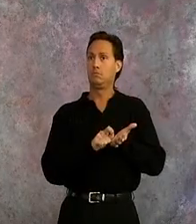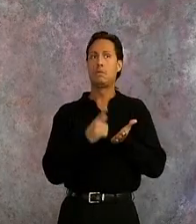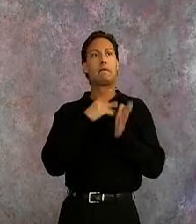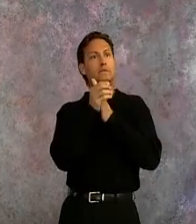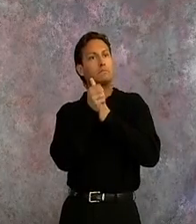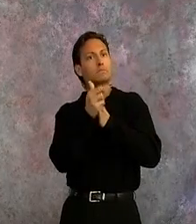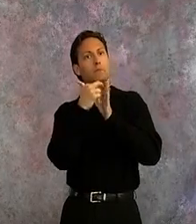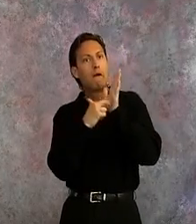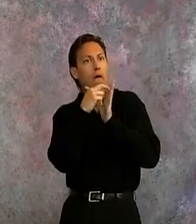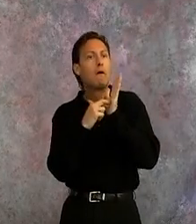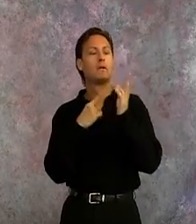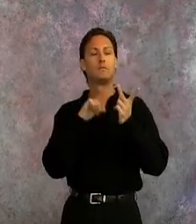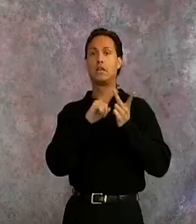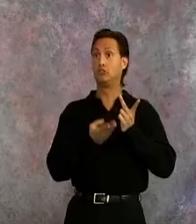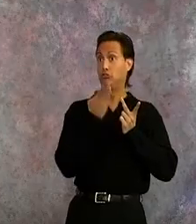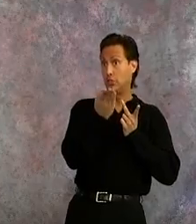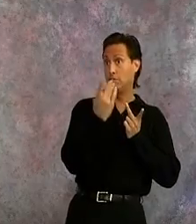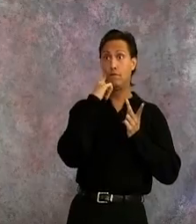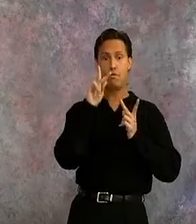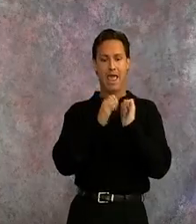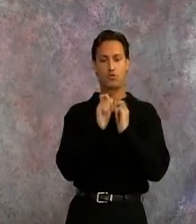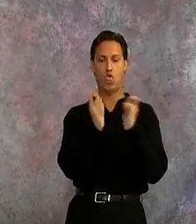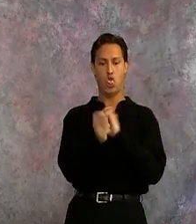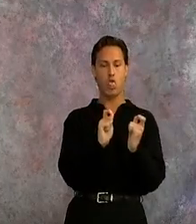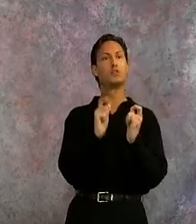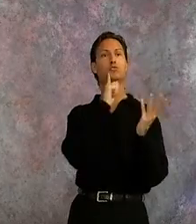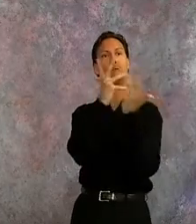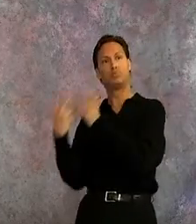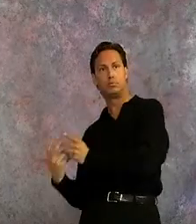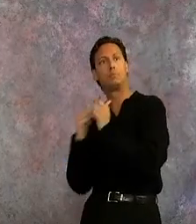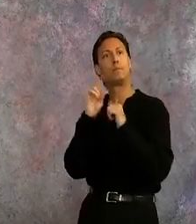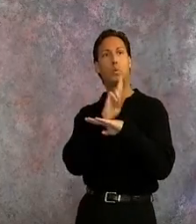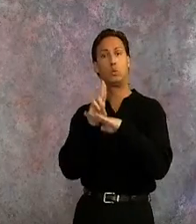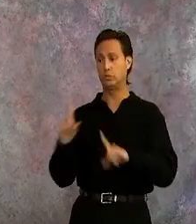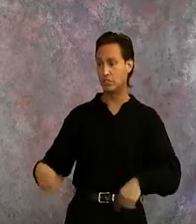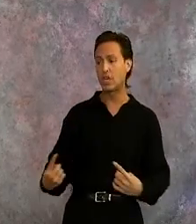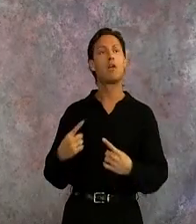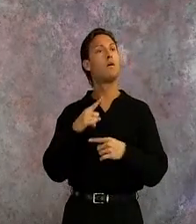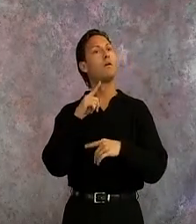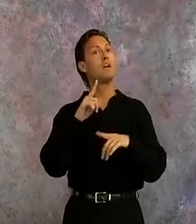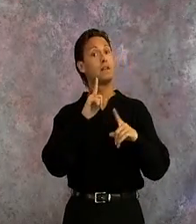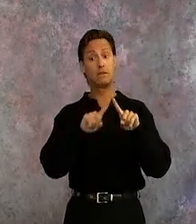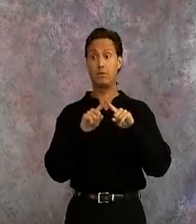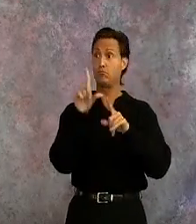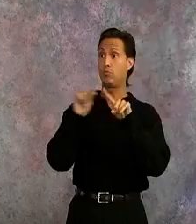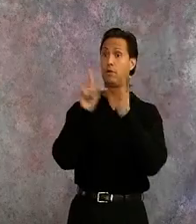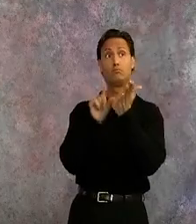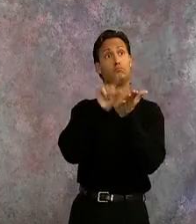for making physical modifications to canoeing and to kayaking and to literature that you might have to promote your